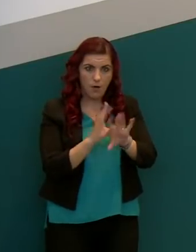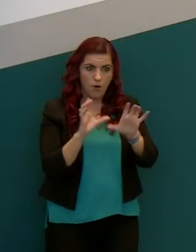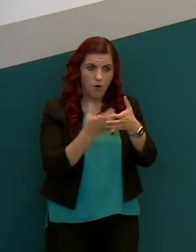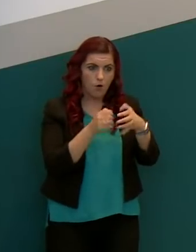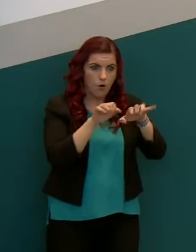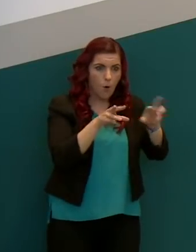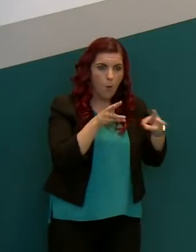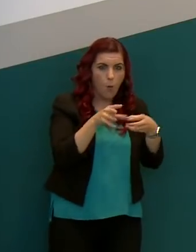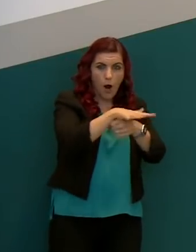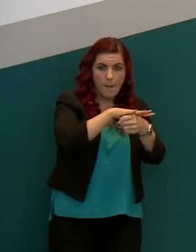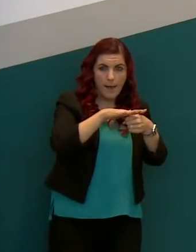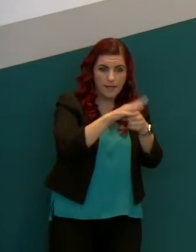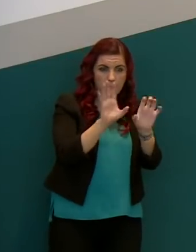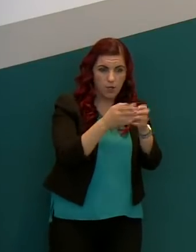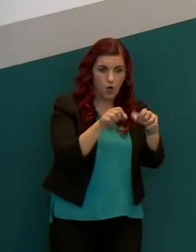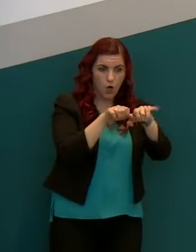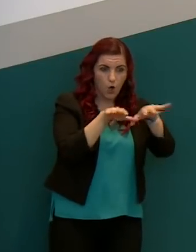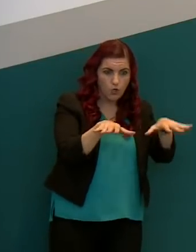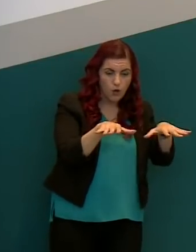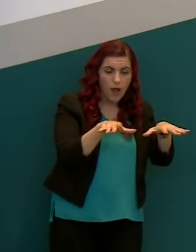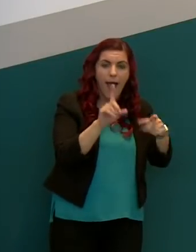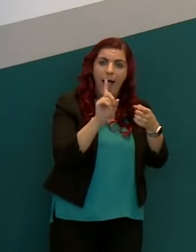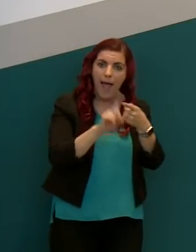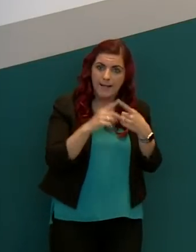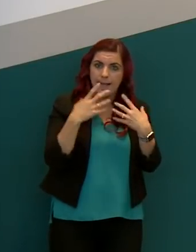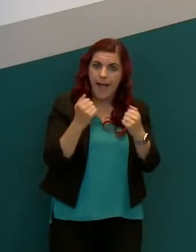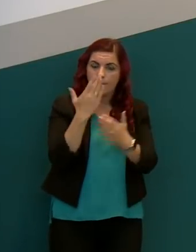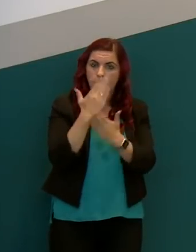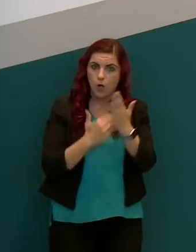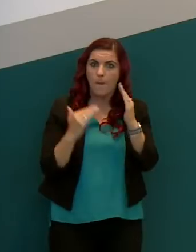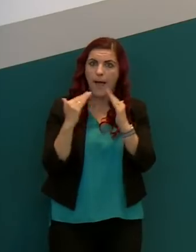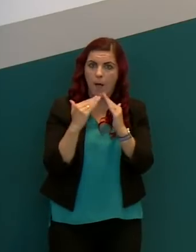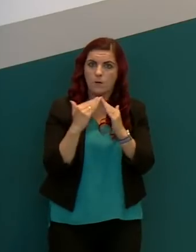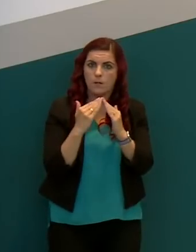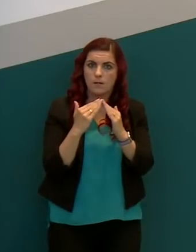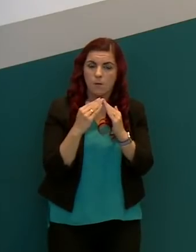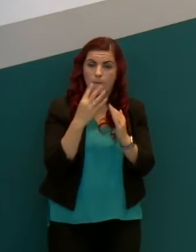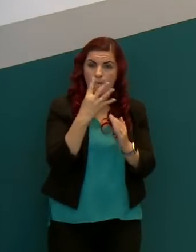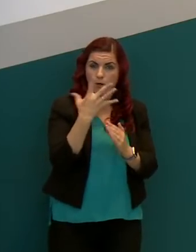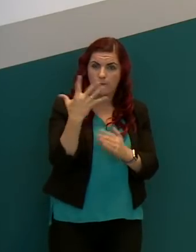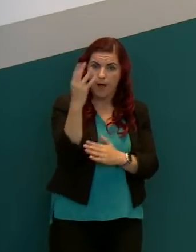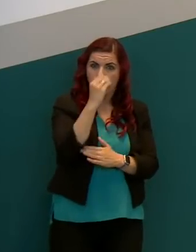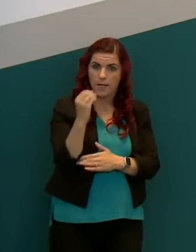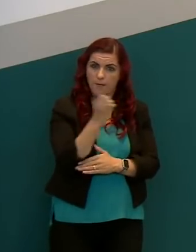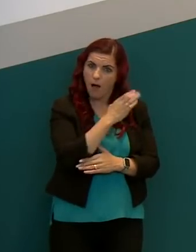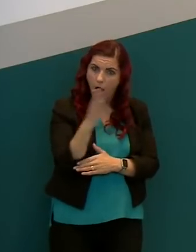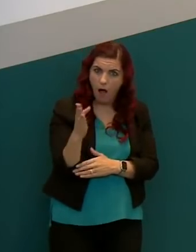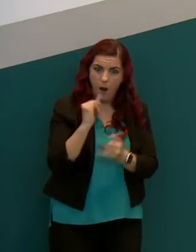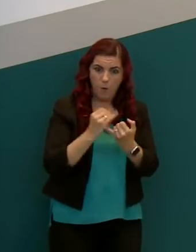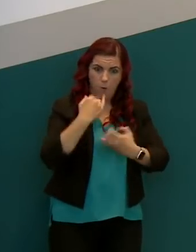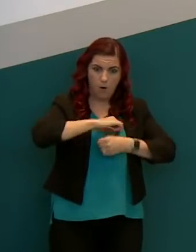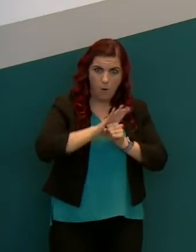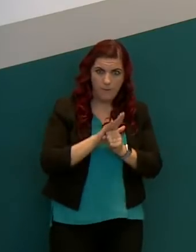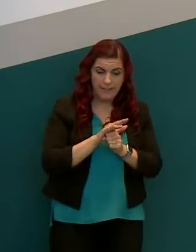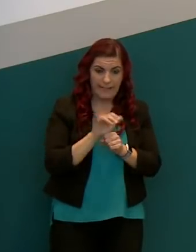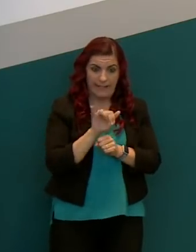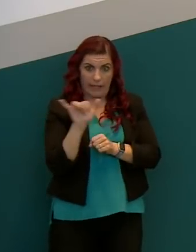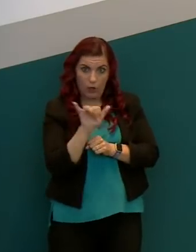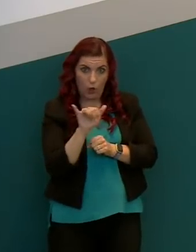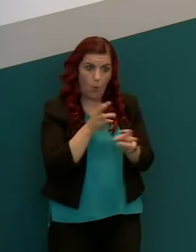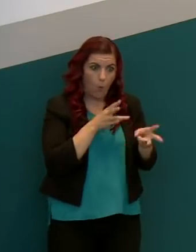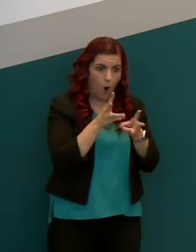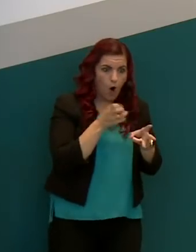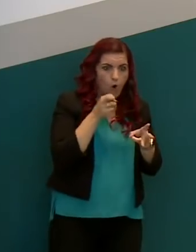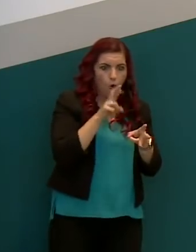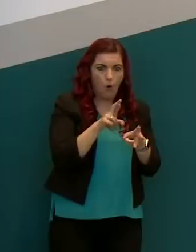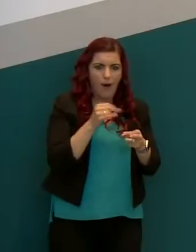workplace cluster, or also importantly a household cluster. So 45% of all cases are either in workplaces or in